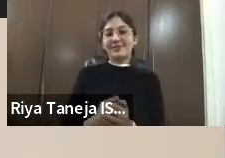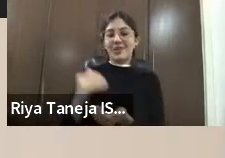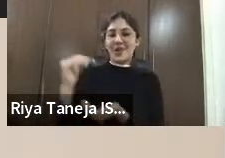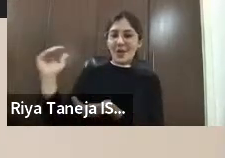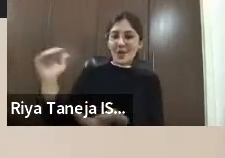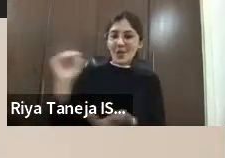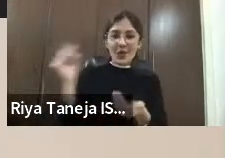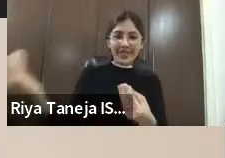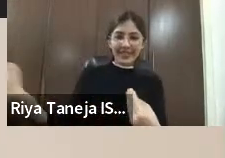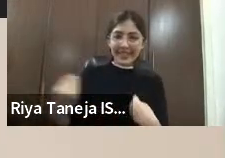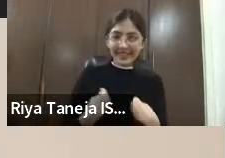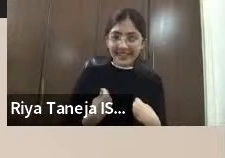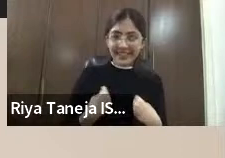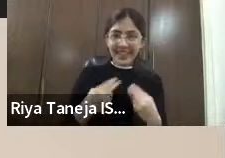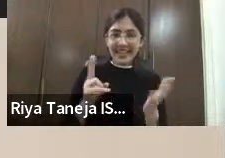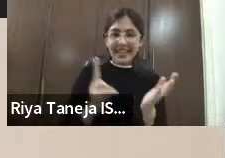the